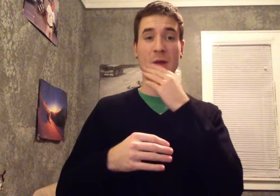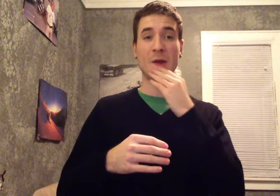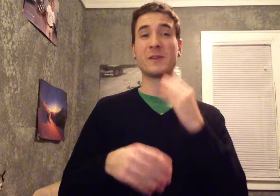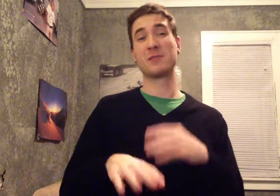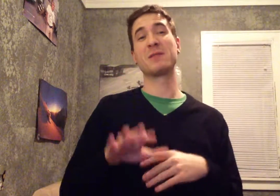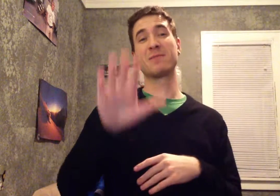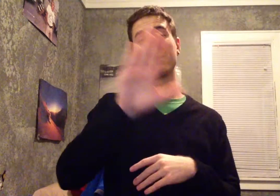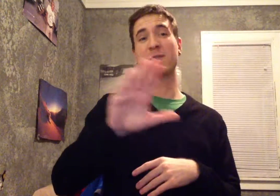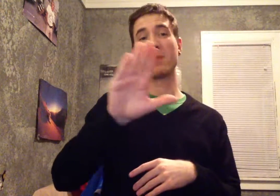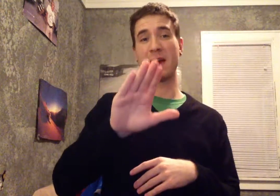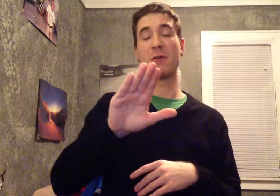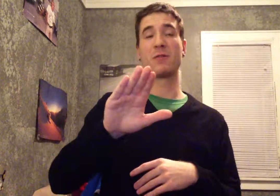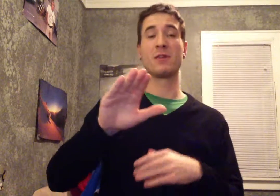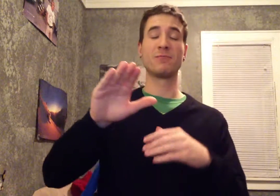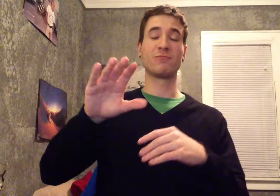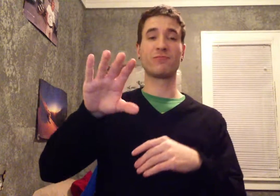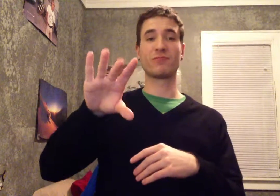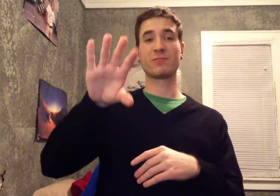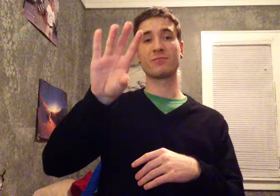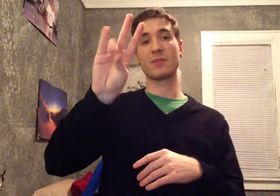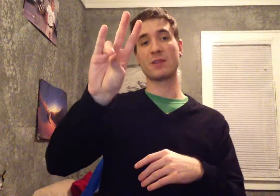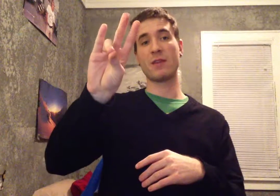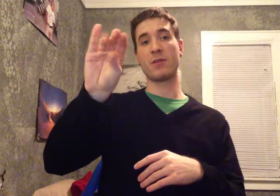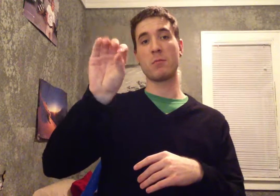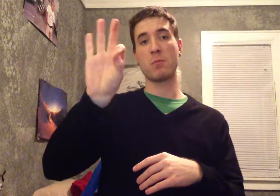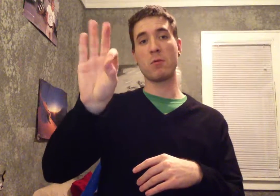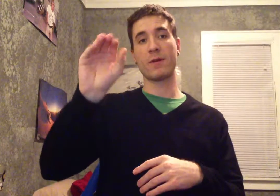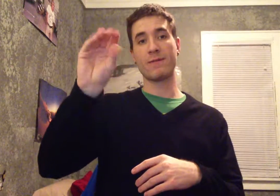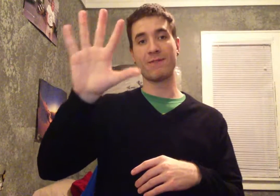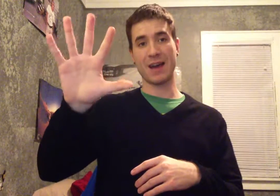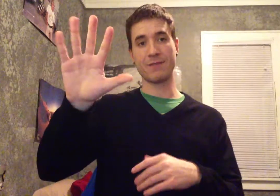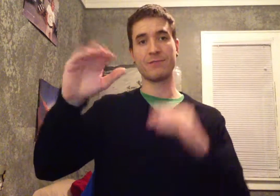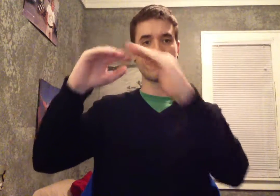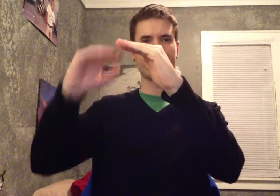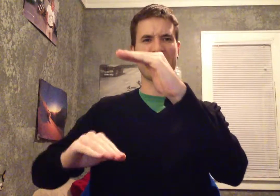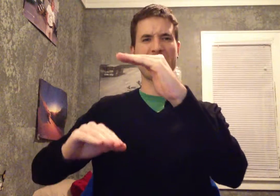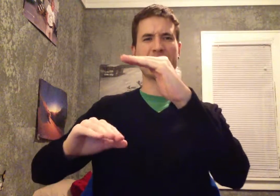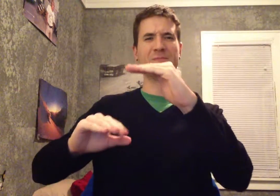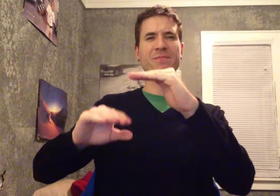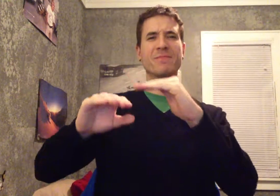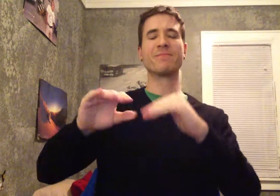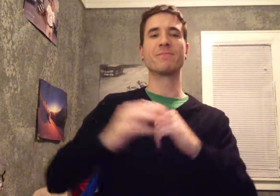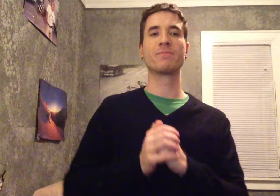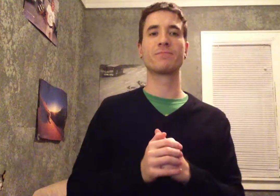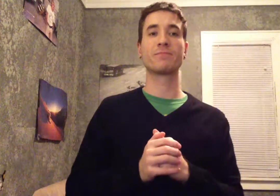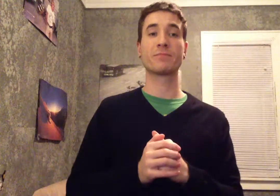The better your blood glucose control, the lower your risk of long-term diabetes